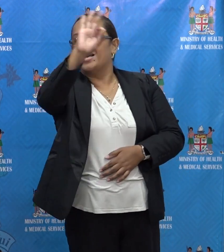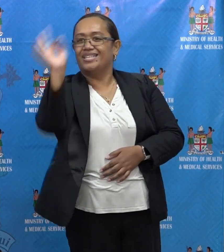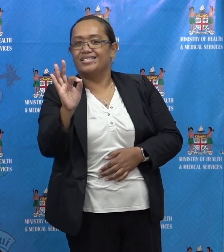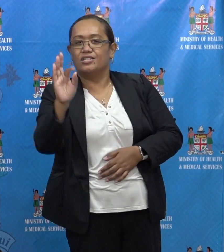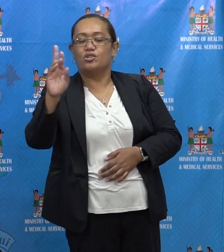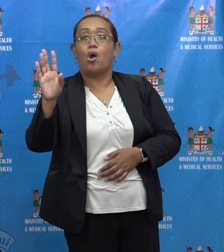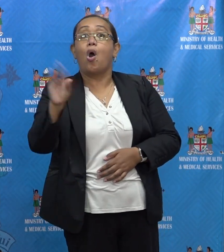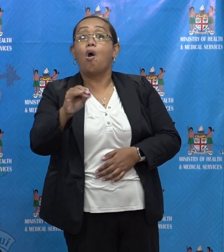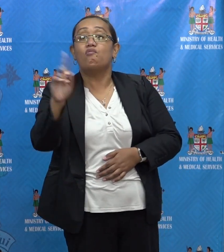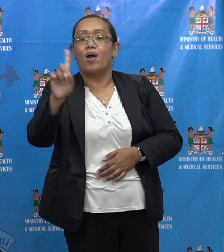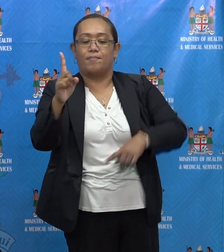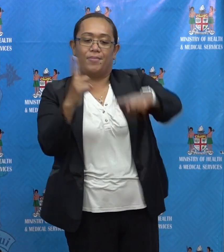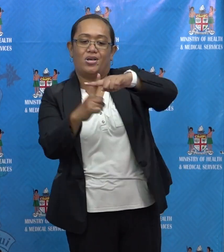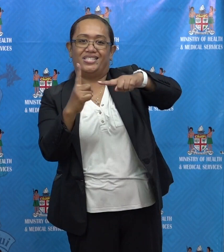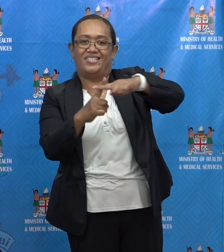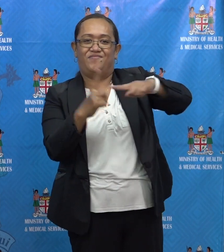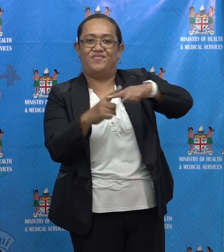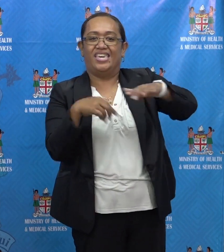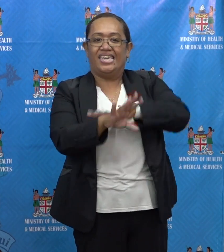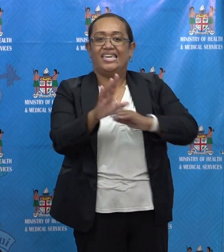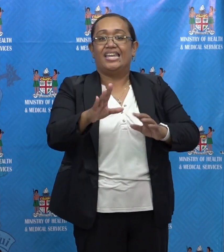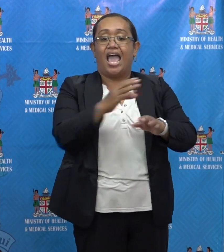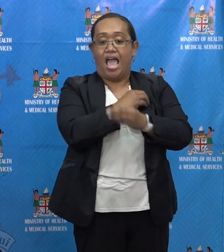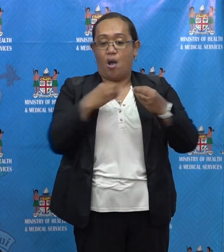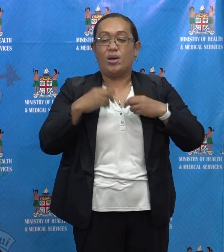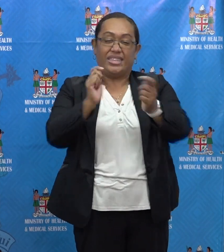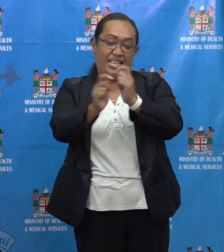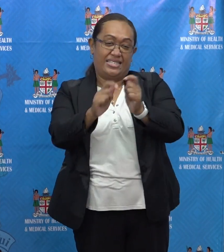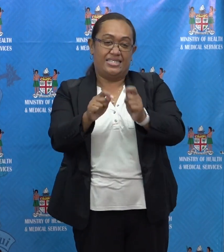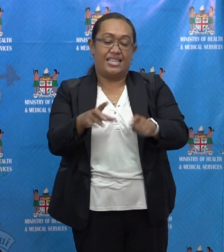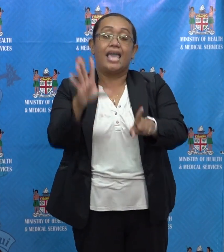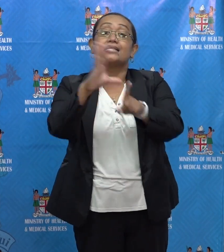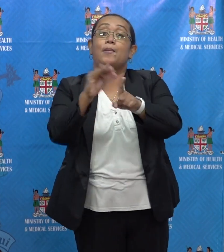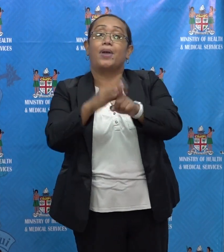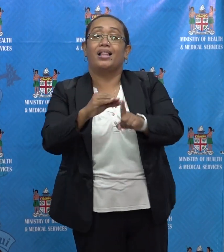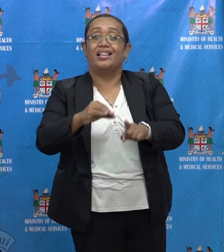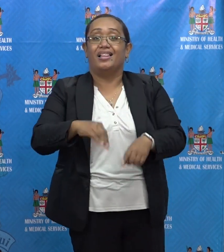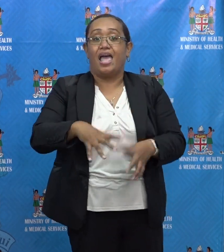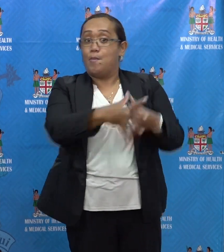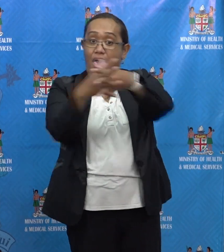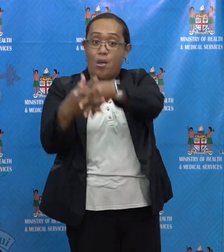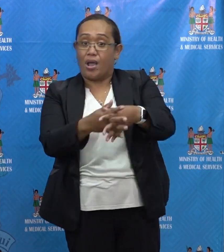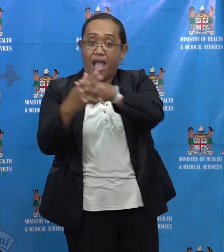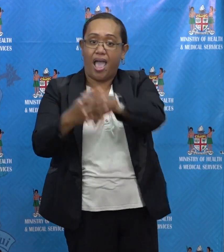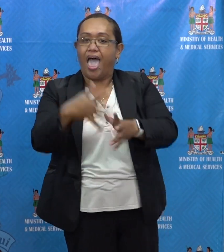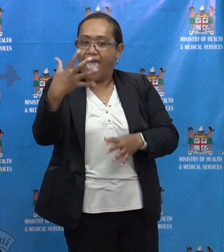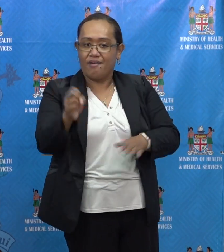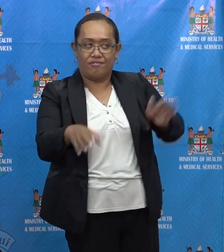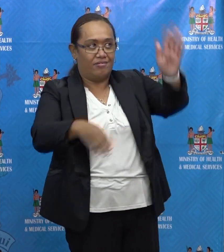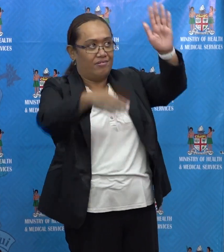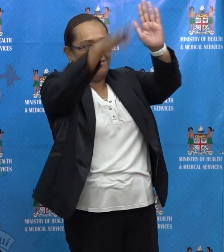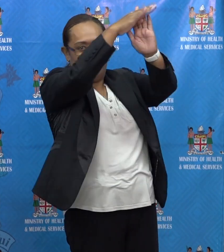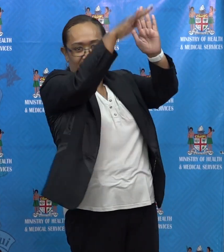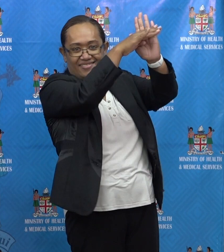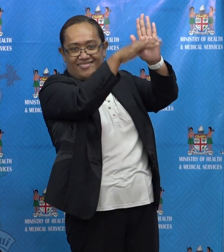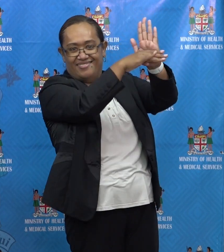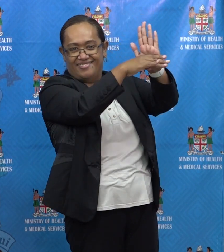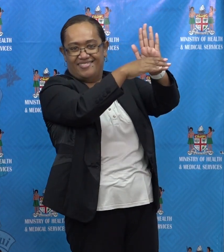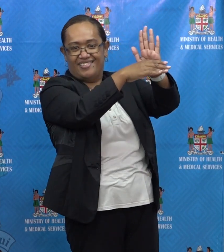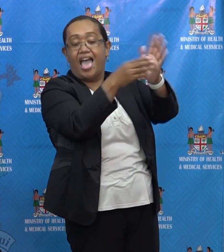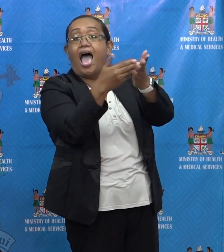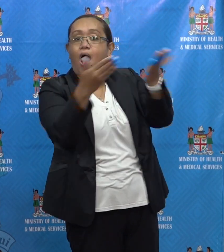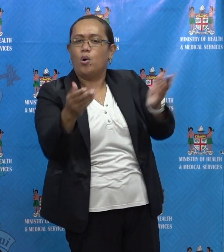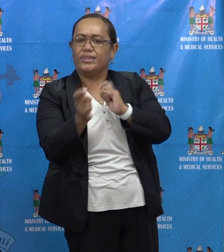that we're doing. You'll notice in some other countries like the United States, they actually use it as a benchmark to see whether they are testing